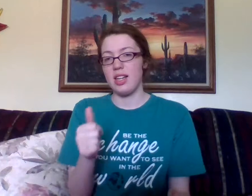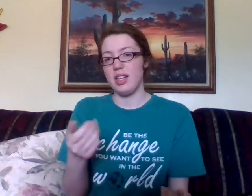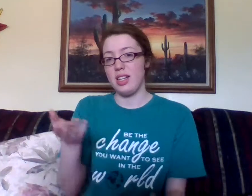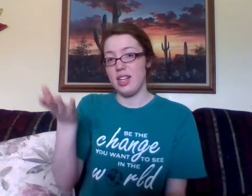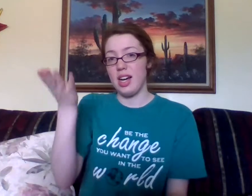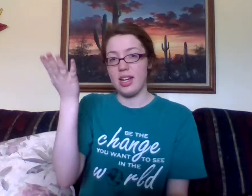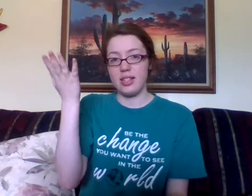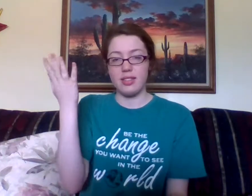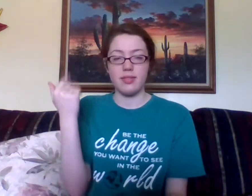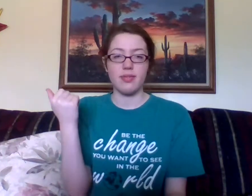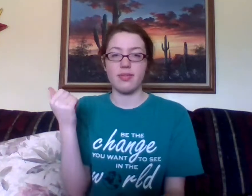not